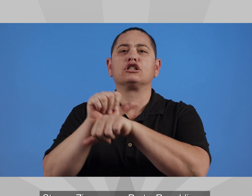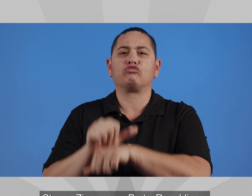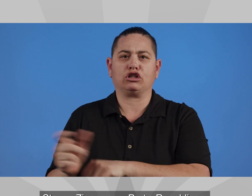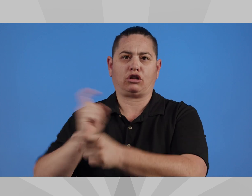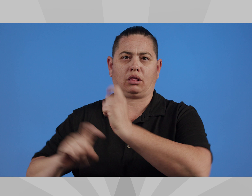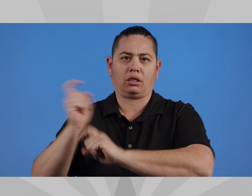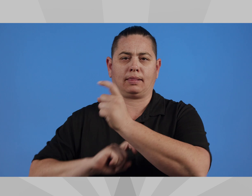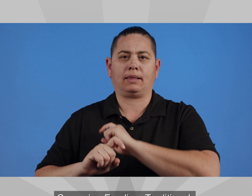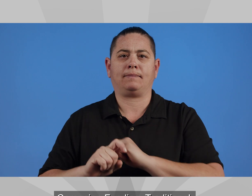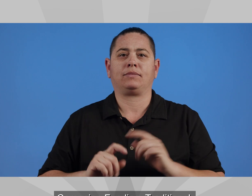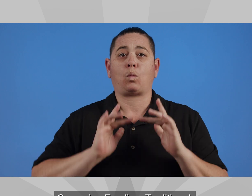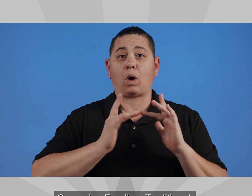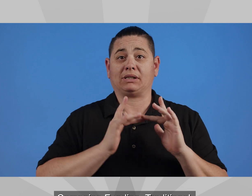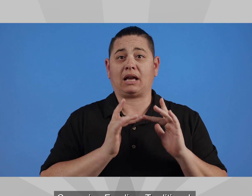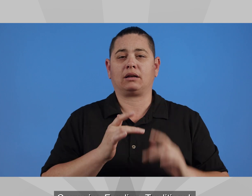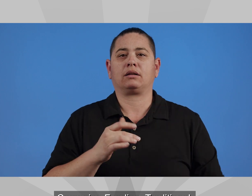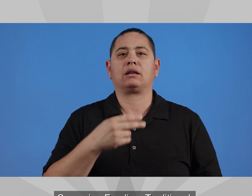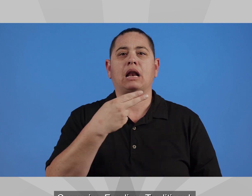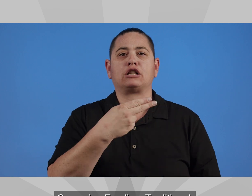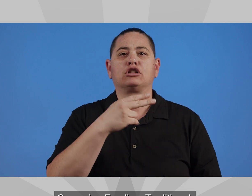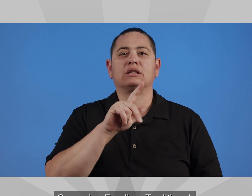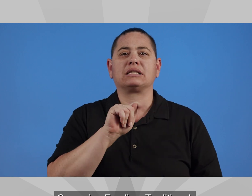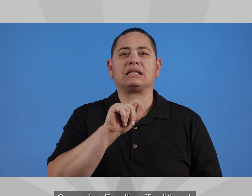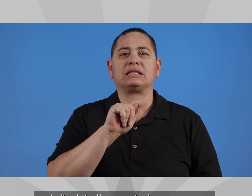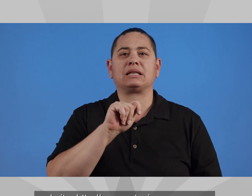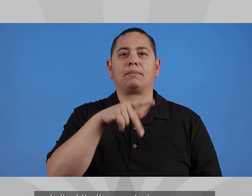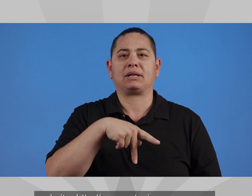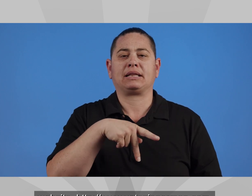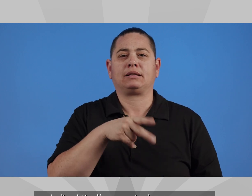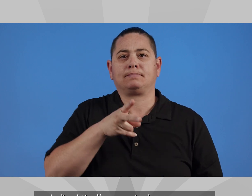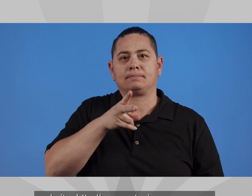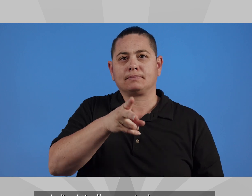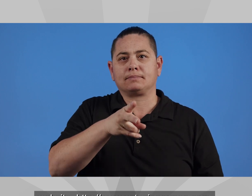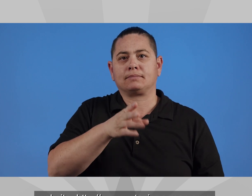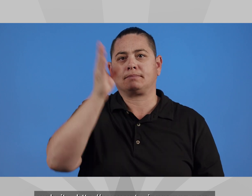Party Republican. Campaign funding traditional. Website